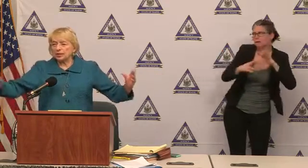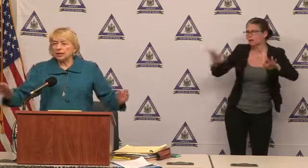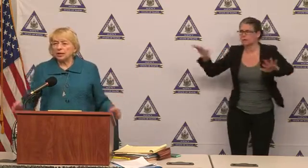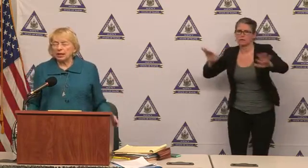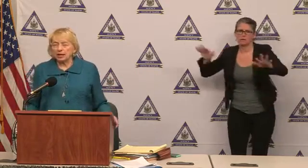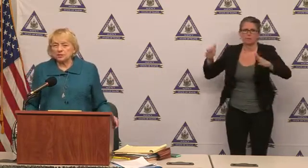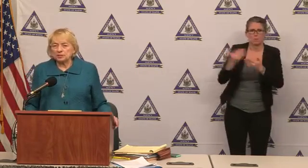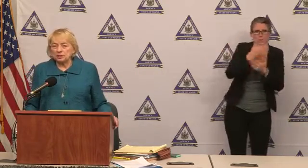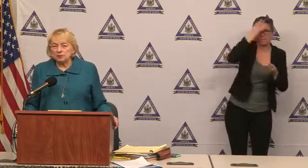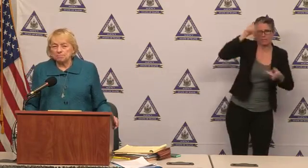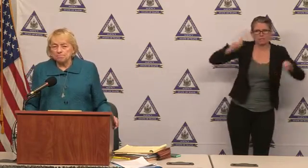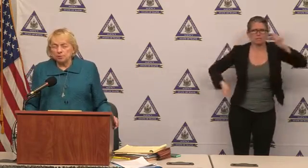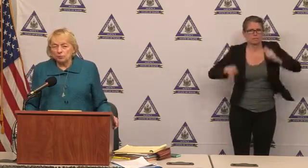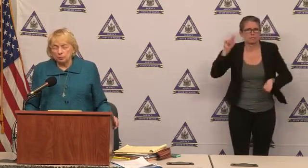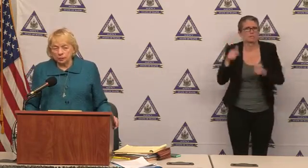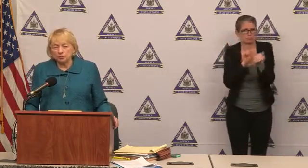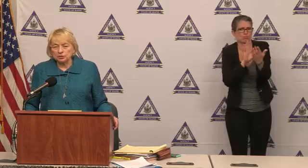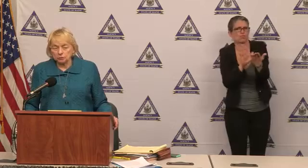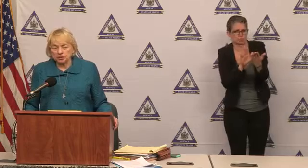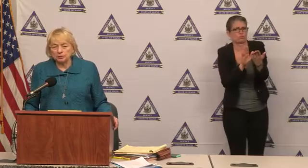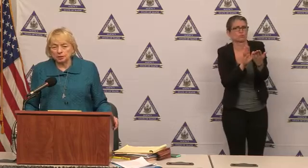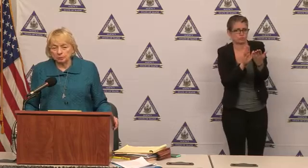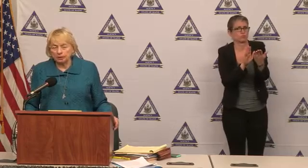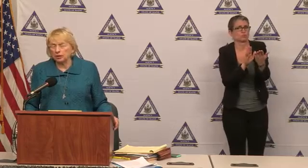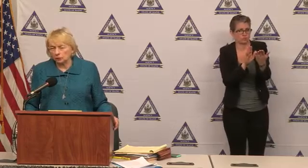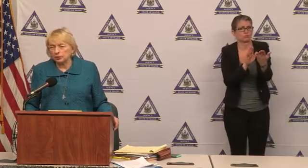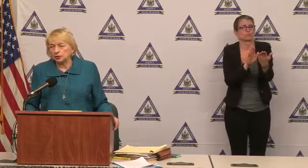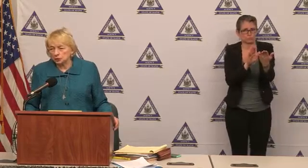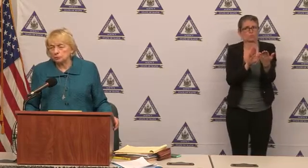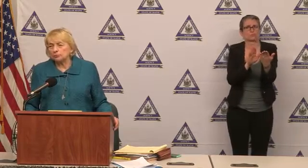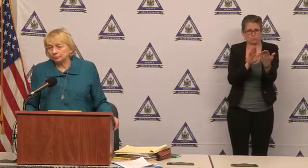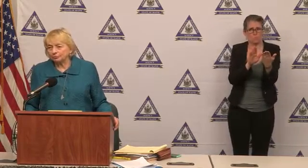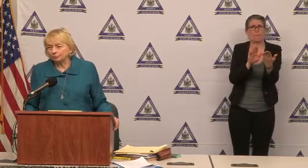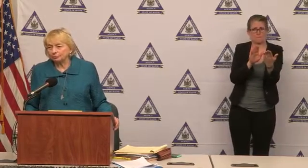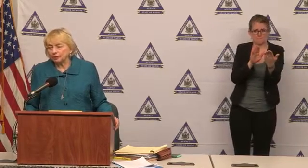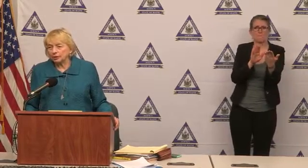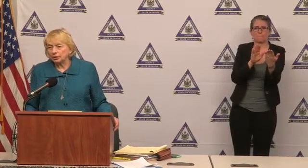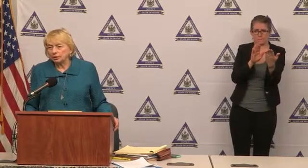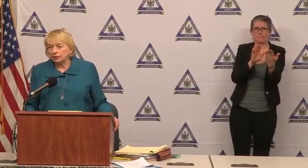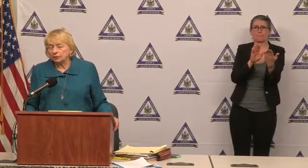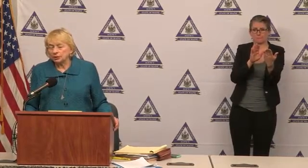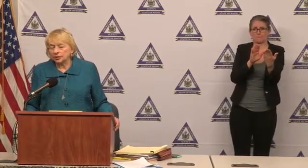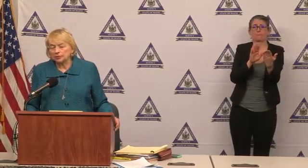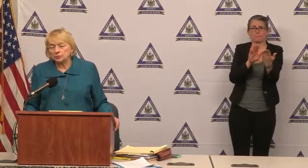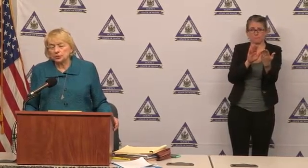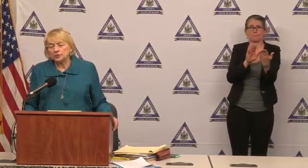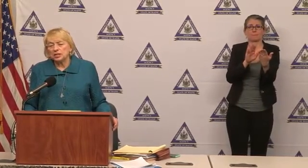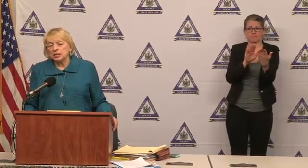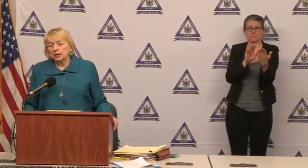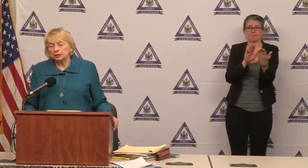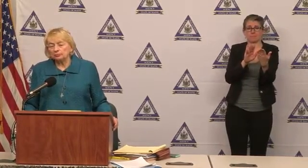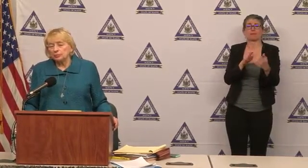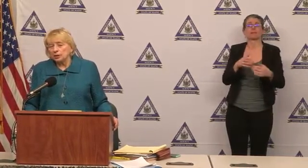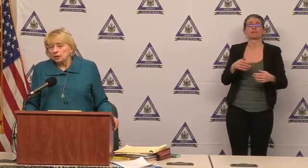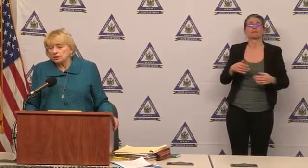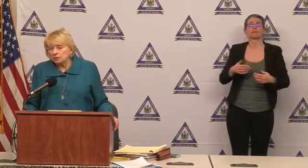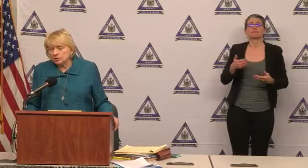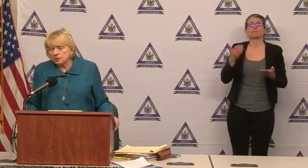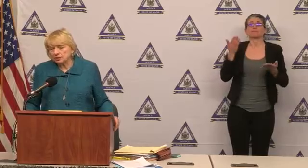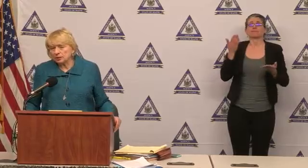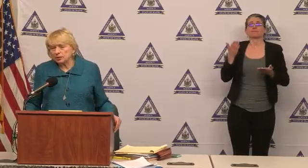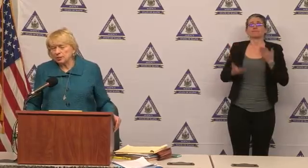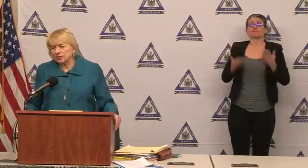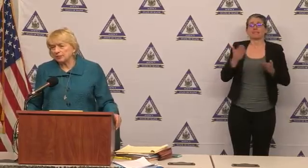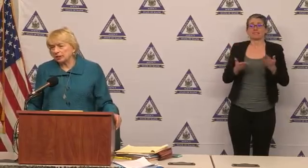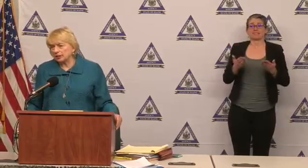perceive as what people are doing that they might not want to do in coming days and weeks. In terms of